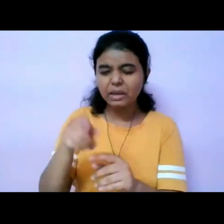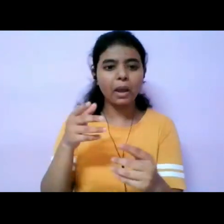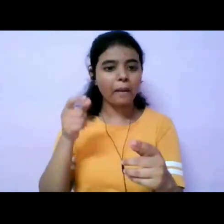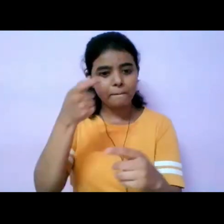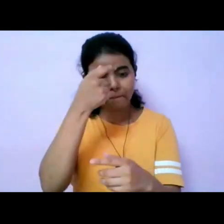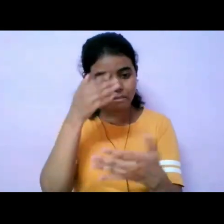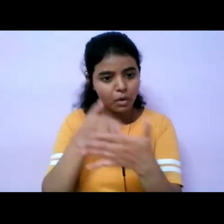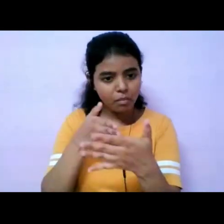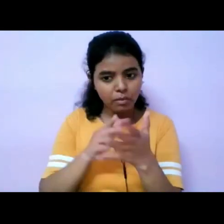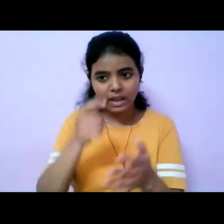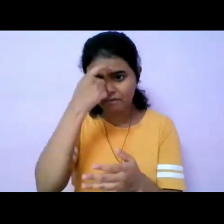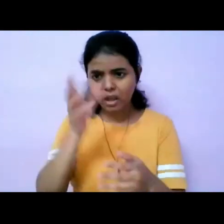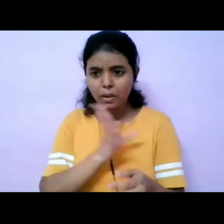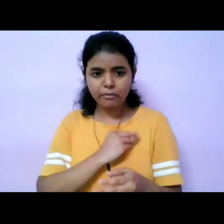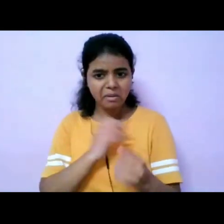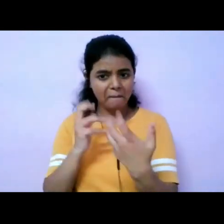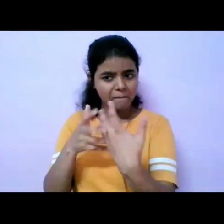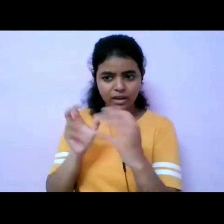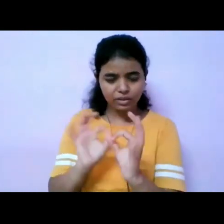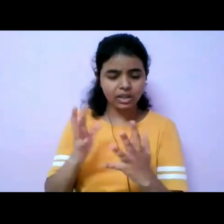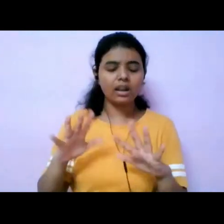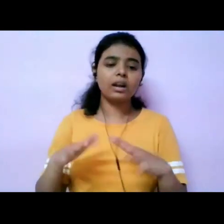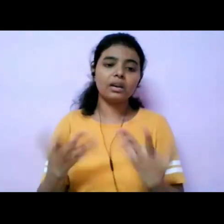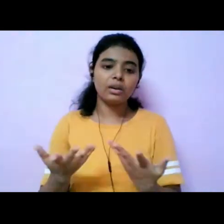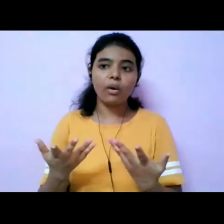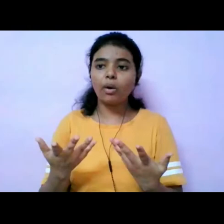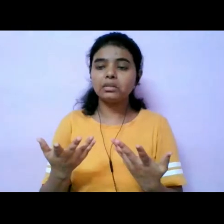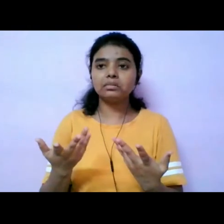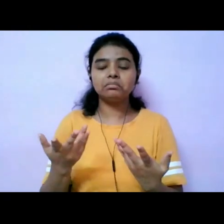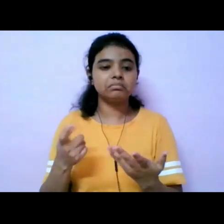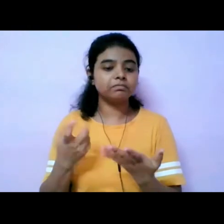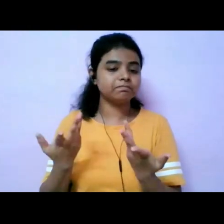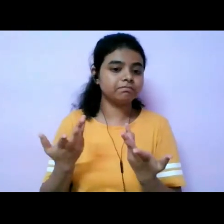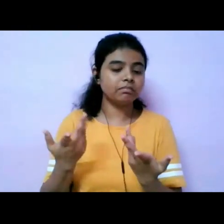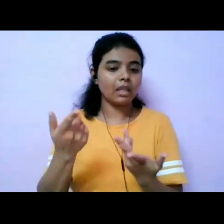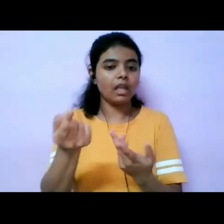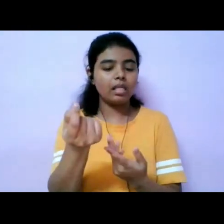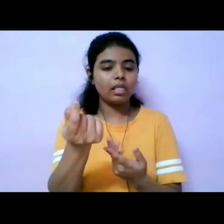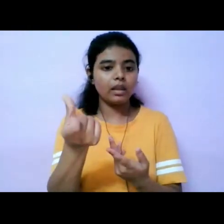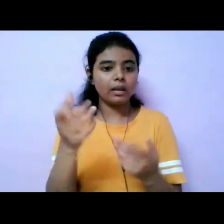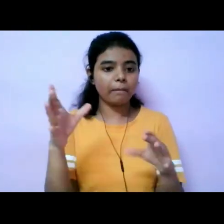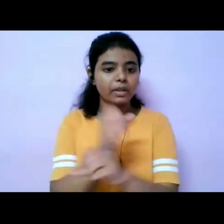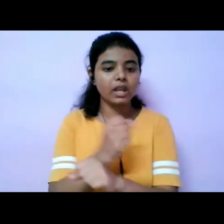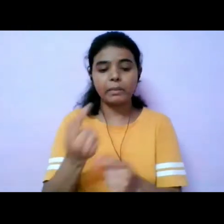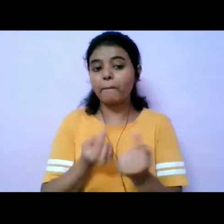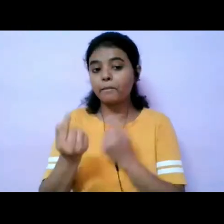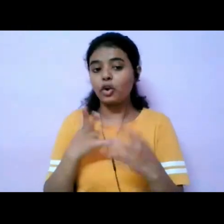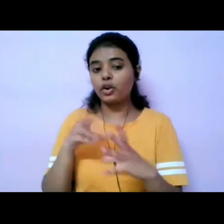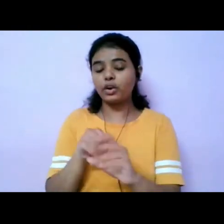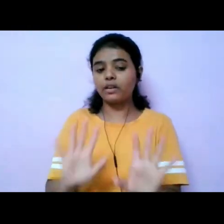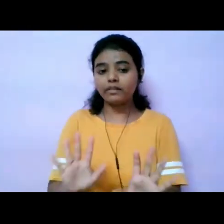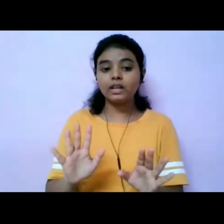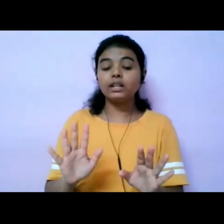who should be feared or, you know, should be dismissed. I will get political here. I really,